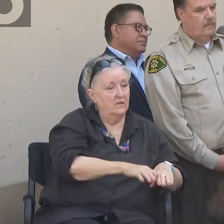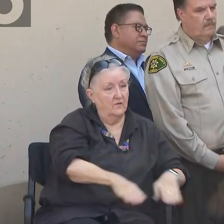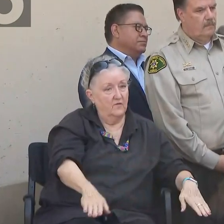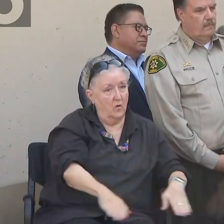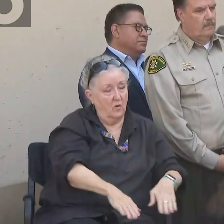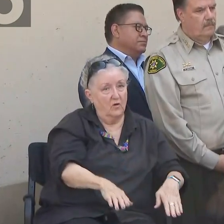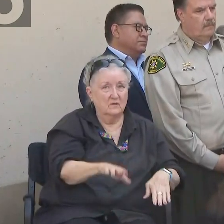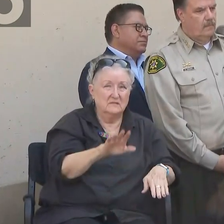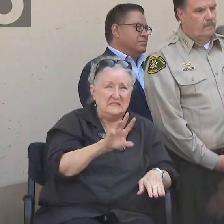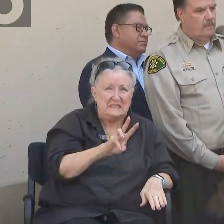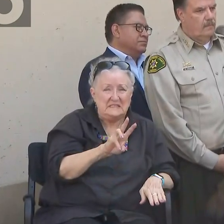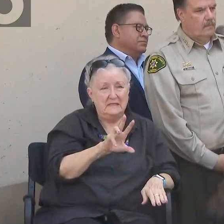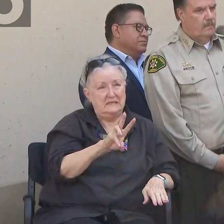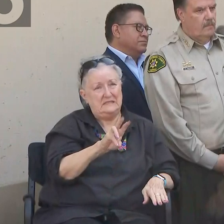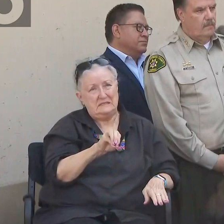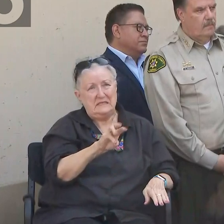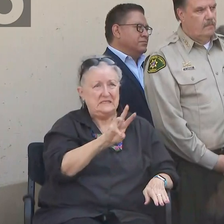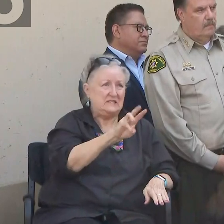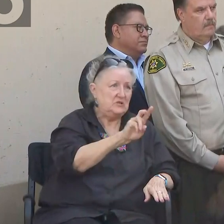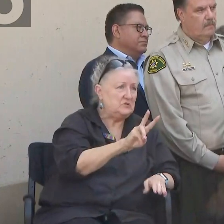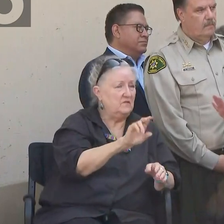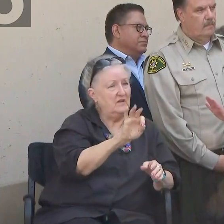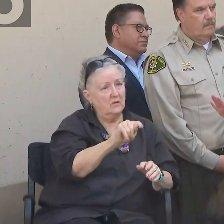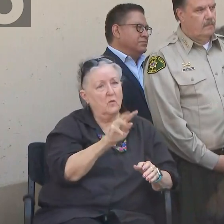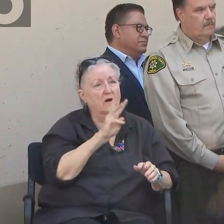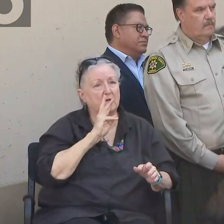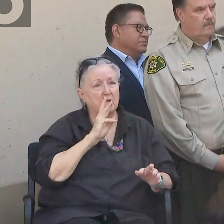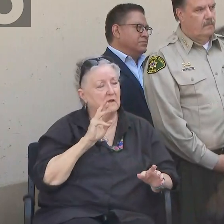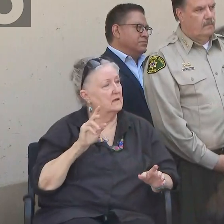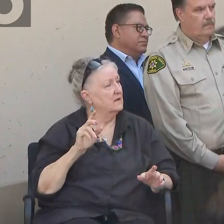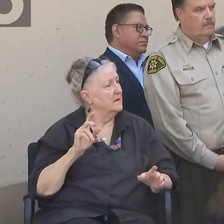approximately 60, 62 feet of water.